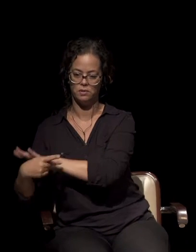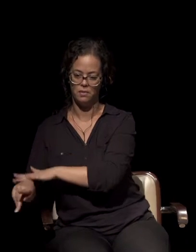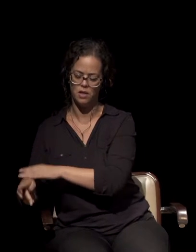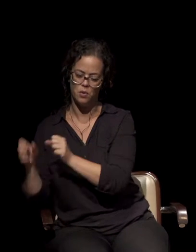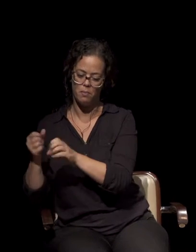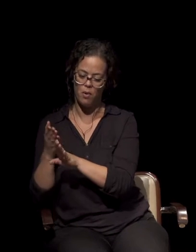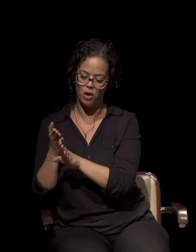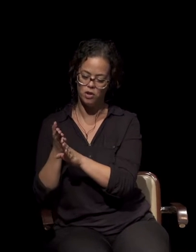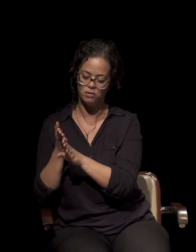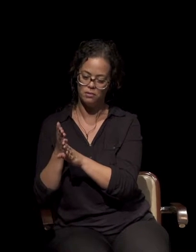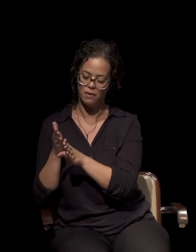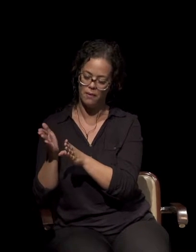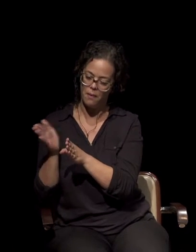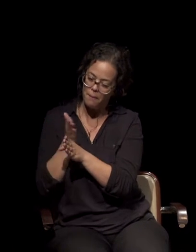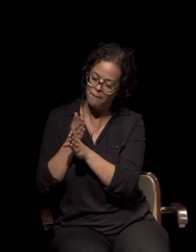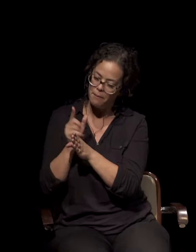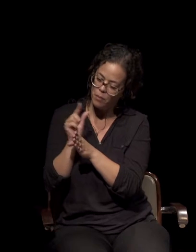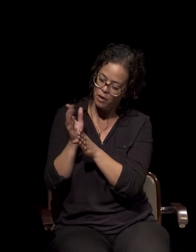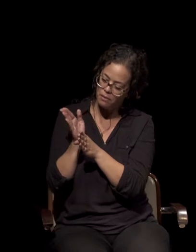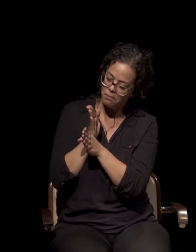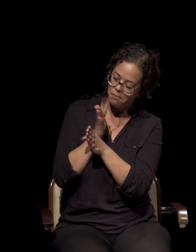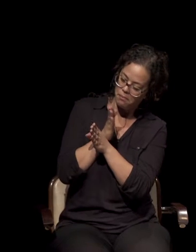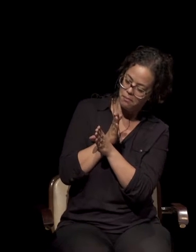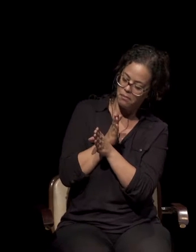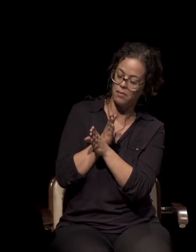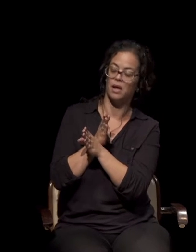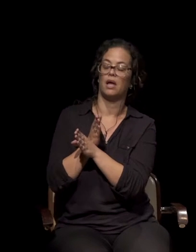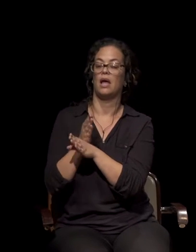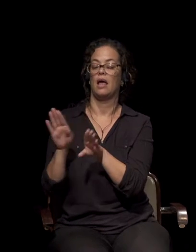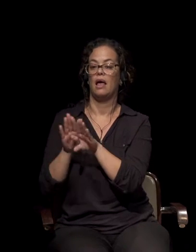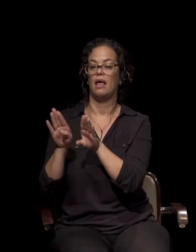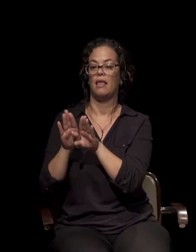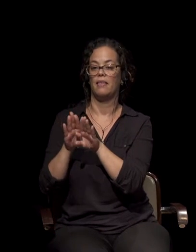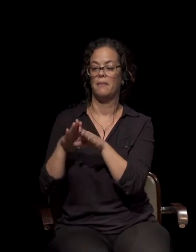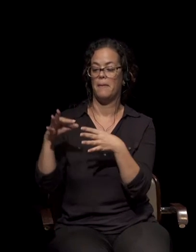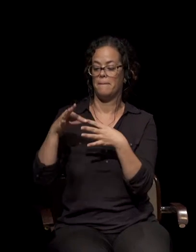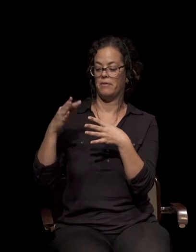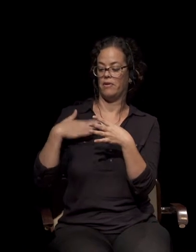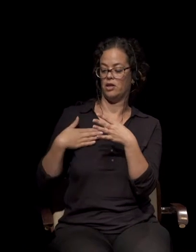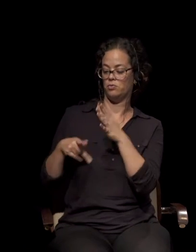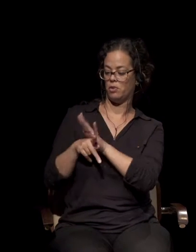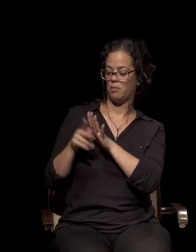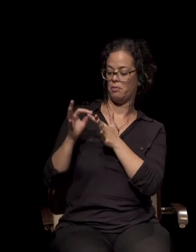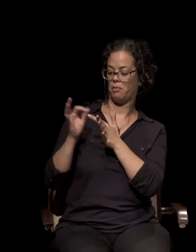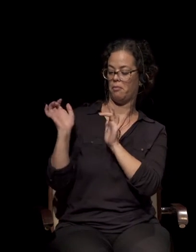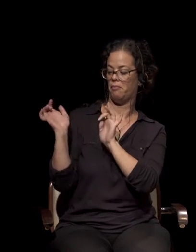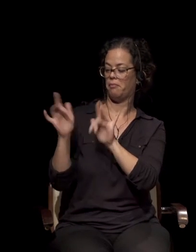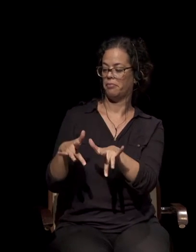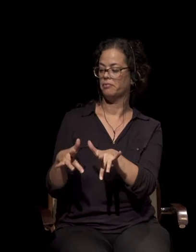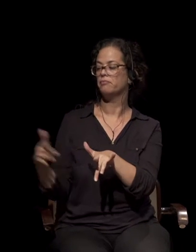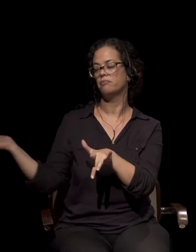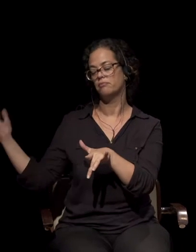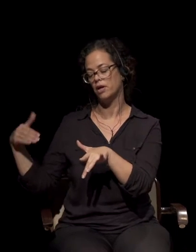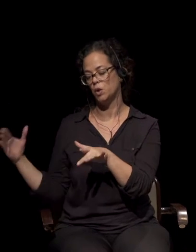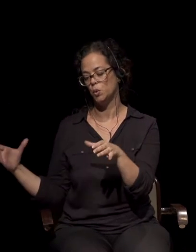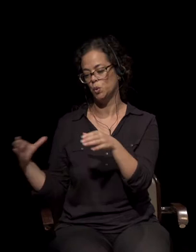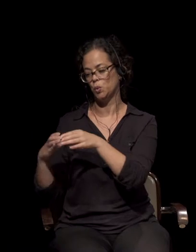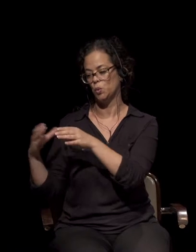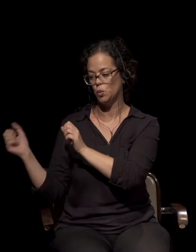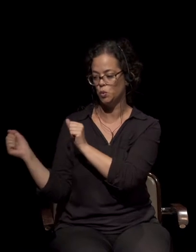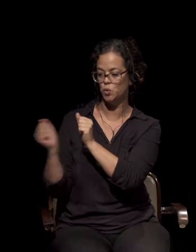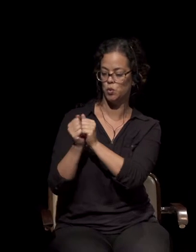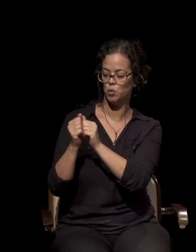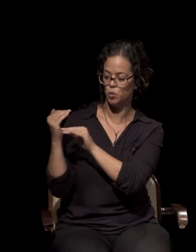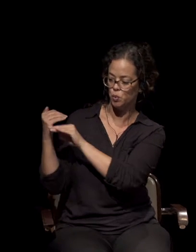own privileges. Solidarity and access is not to be had without this giving up of